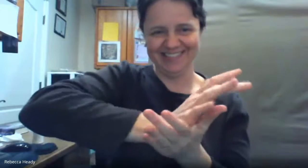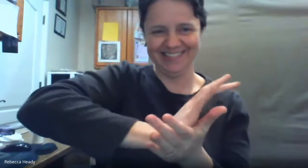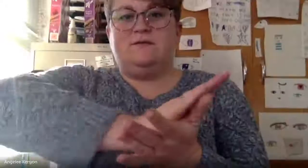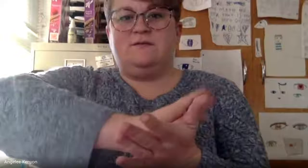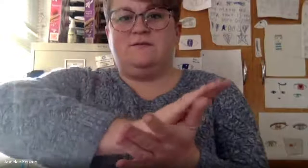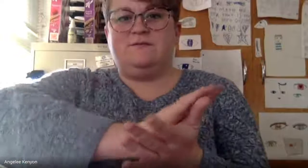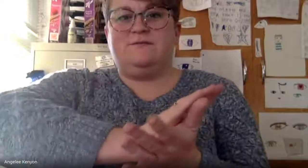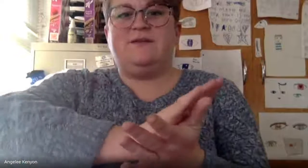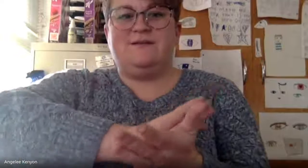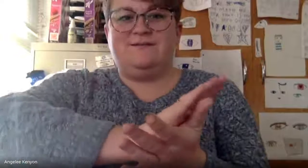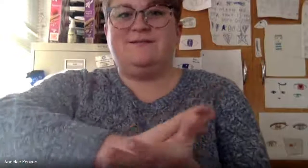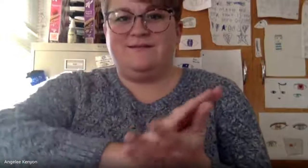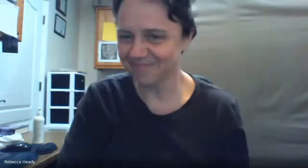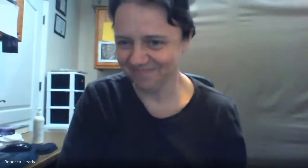Cheese. Yep.